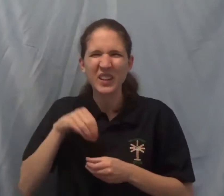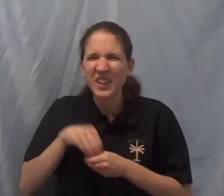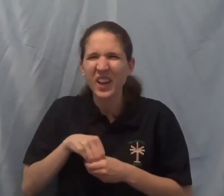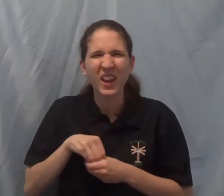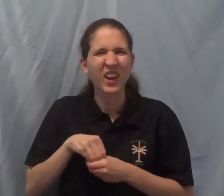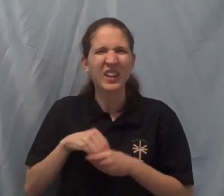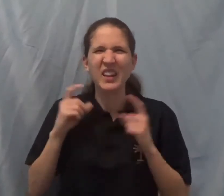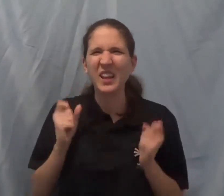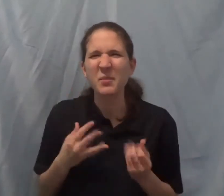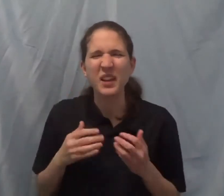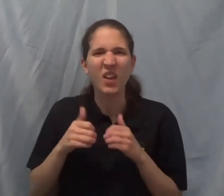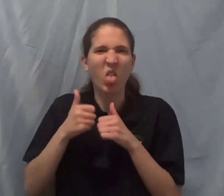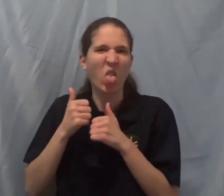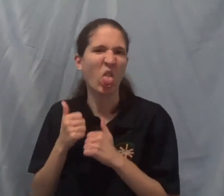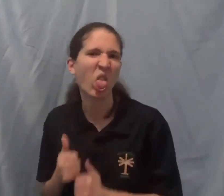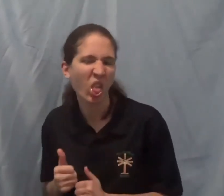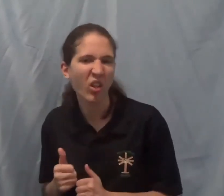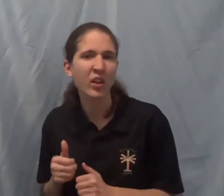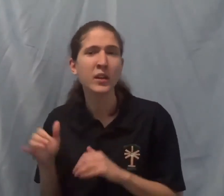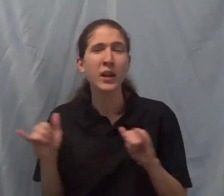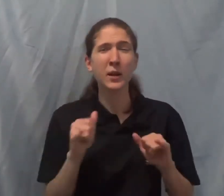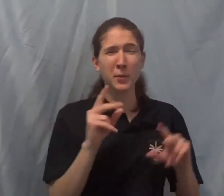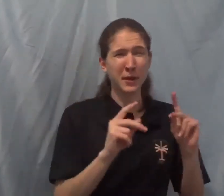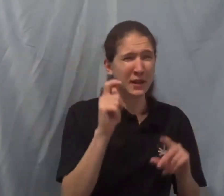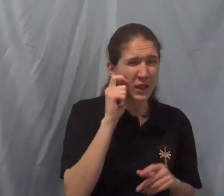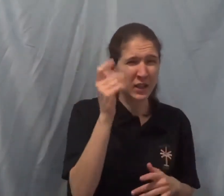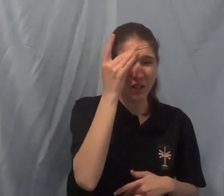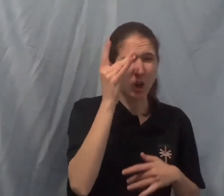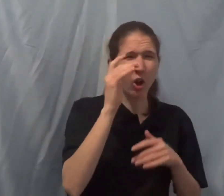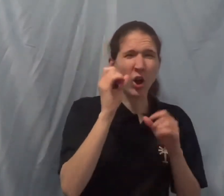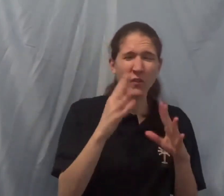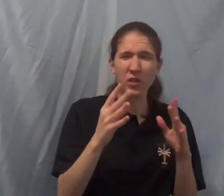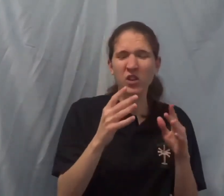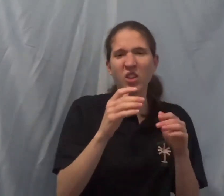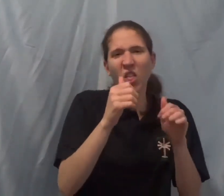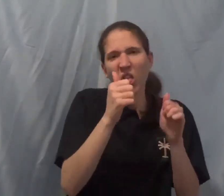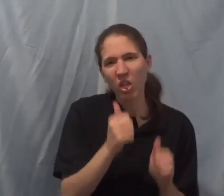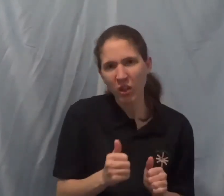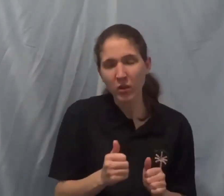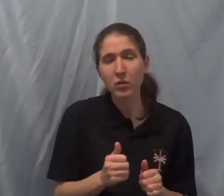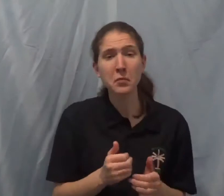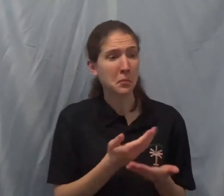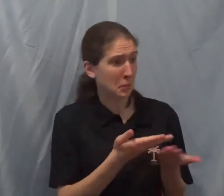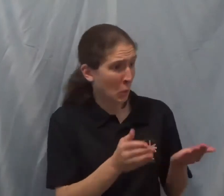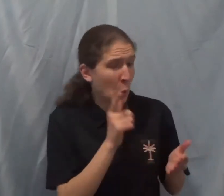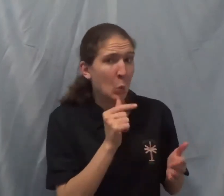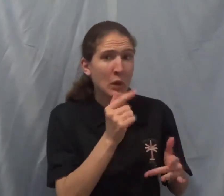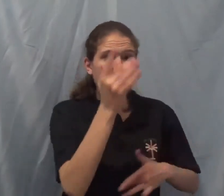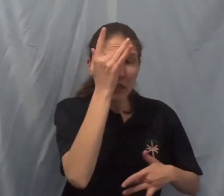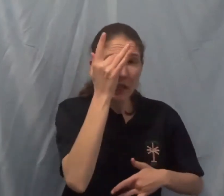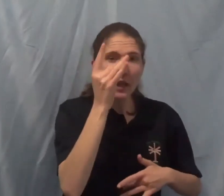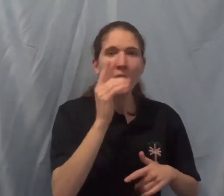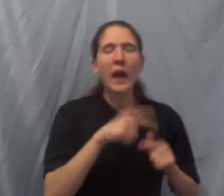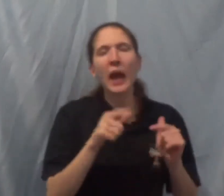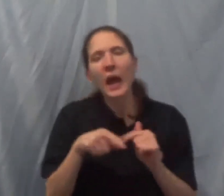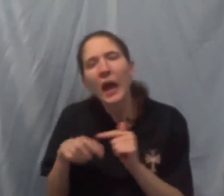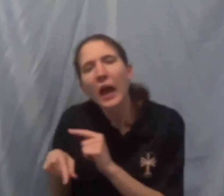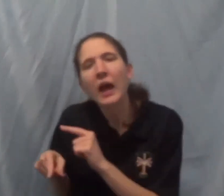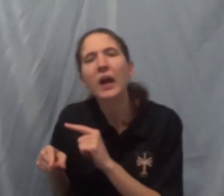that common property of depriving someone of freedom. When I don't have the freedom to love, when I don't have the freedom to be joyful, when I don't